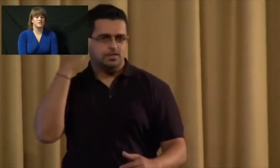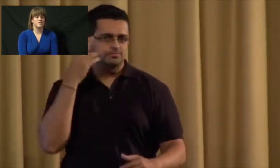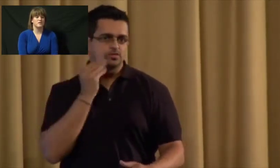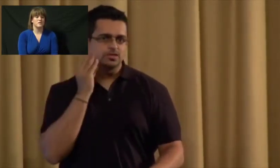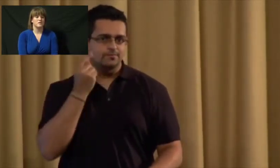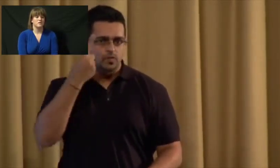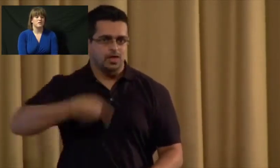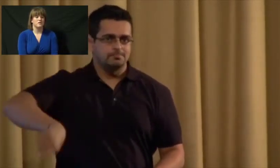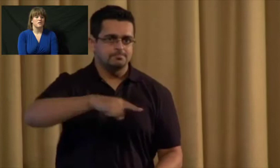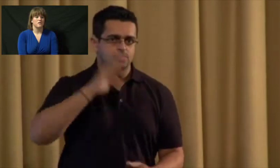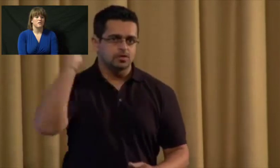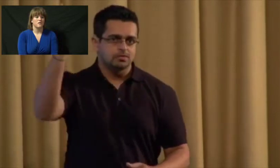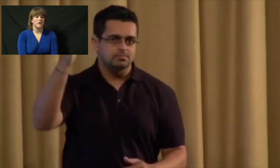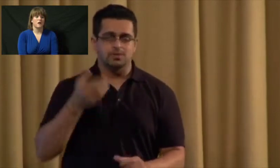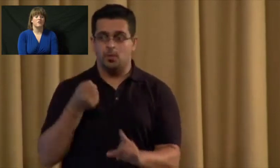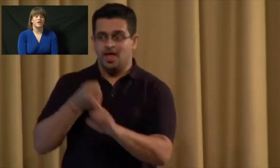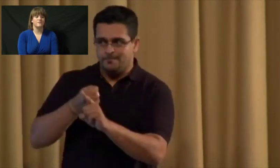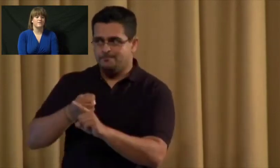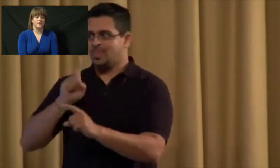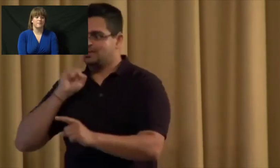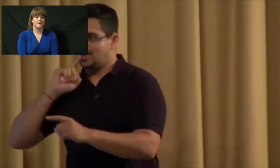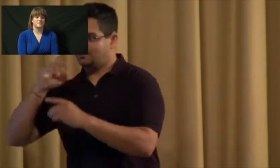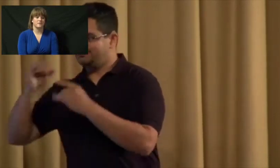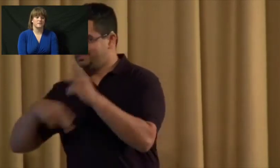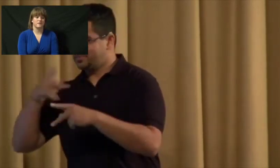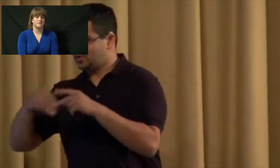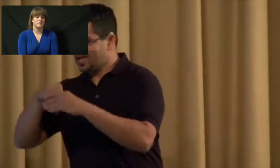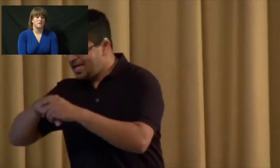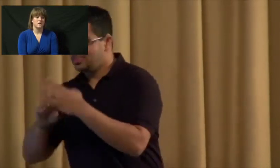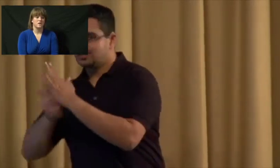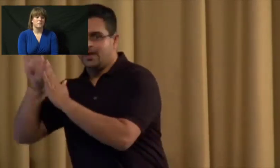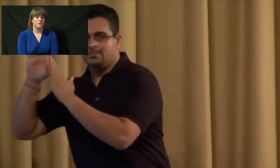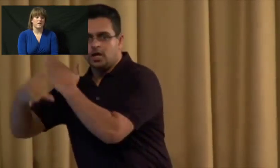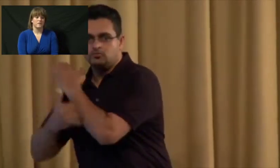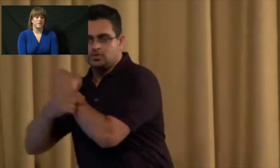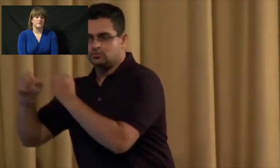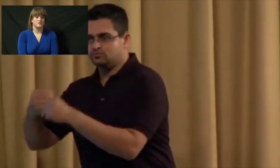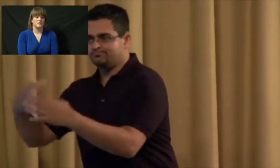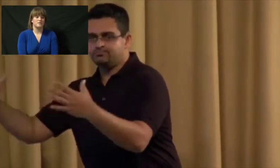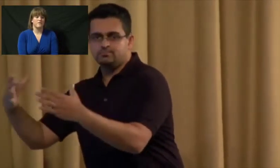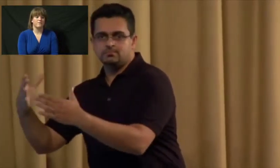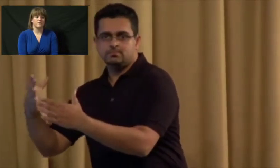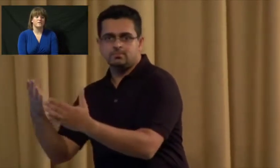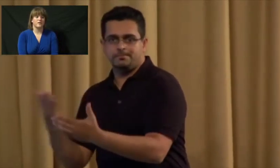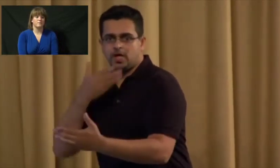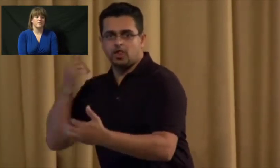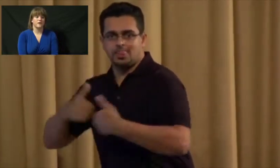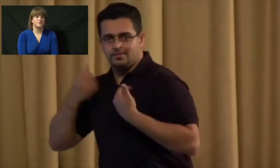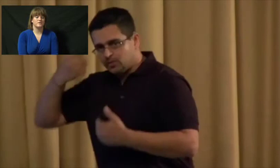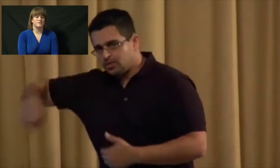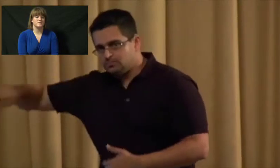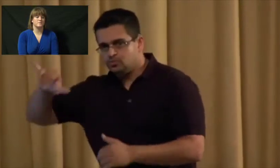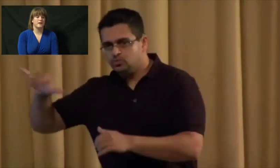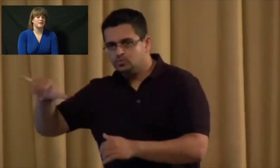this. I'll never forget my experience with all of this. In the deaf world, developing countries,